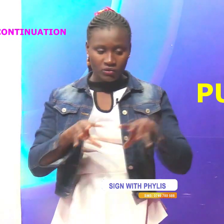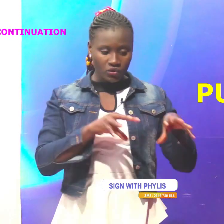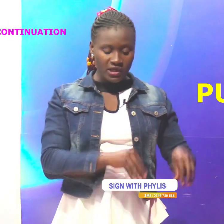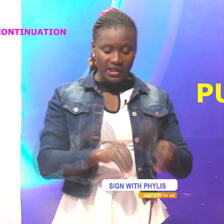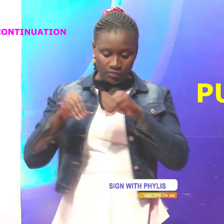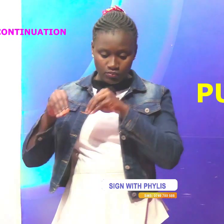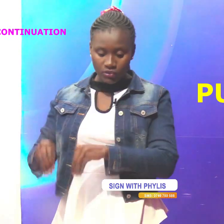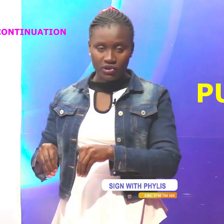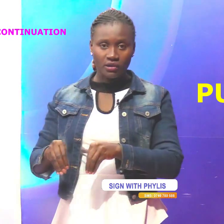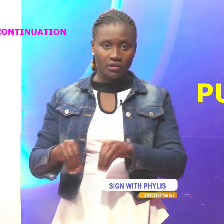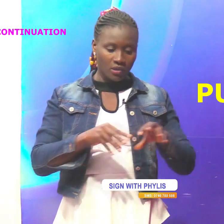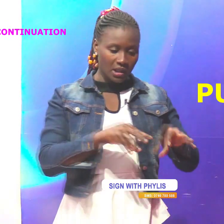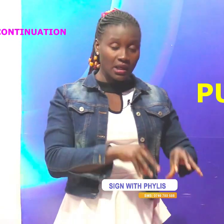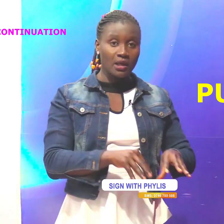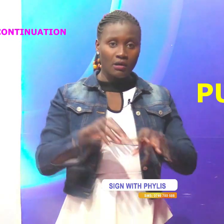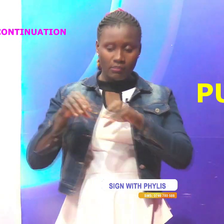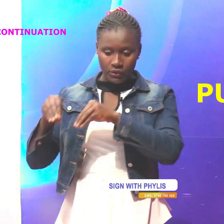just put. Okay? Put.